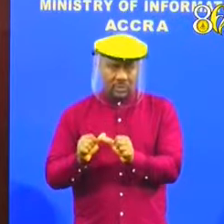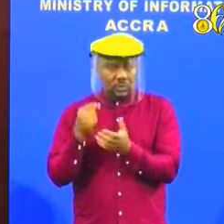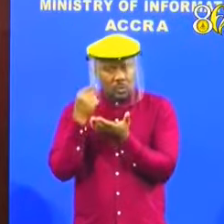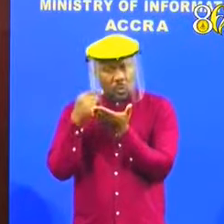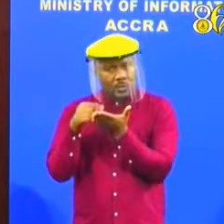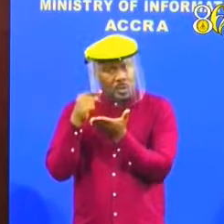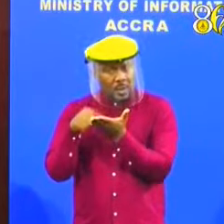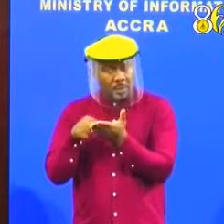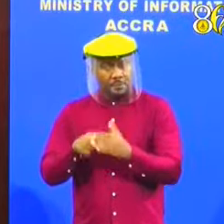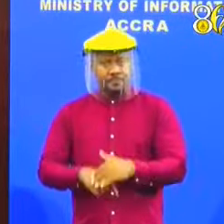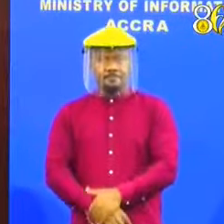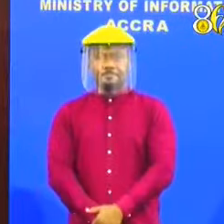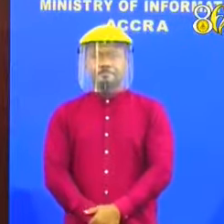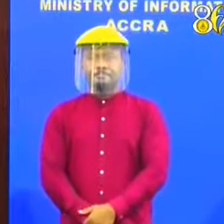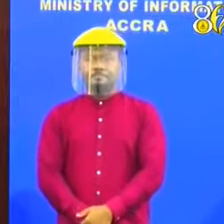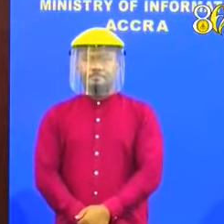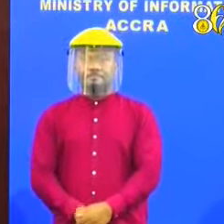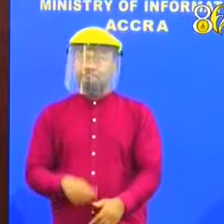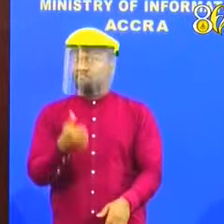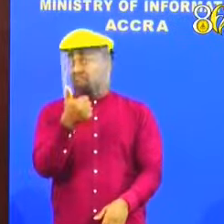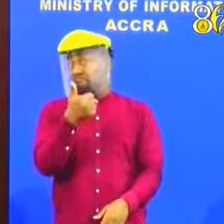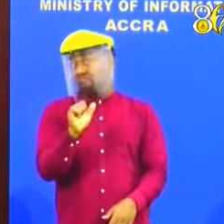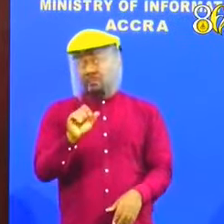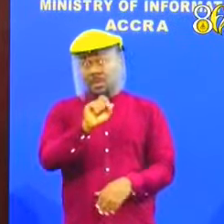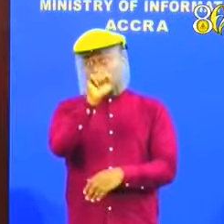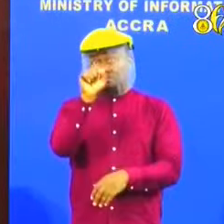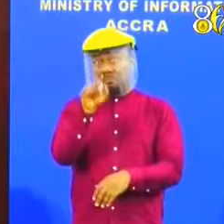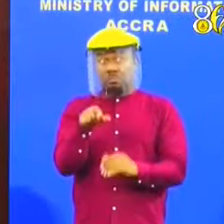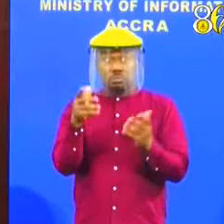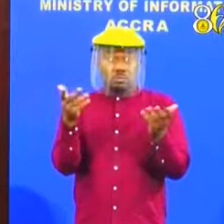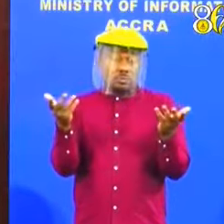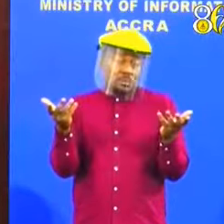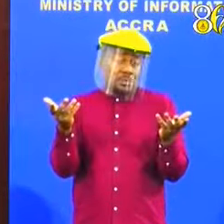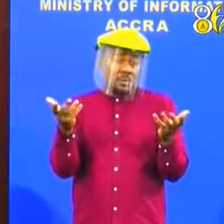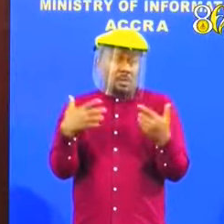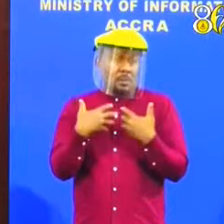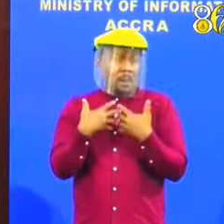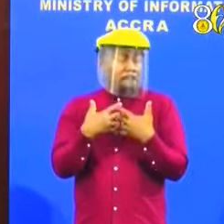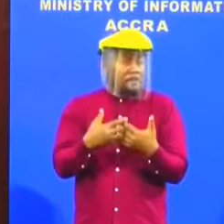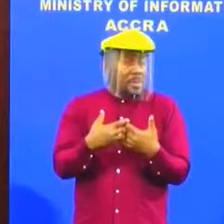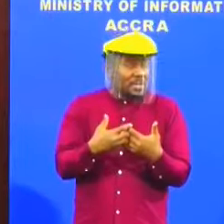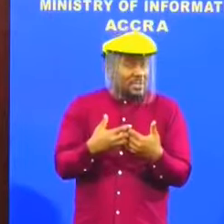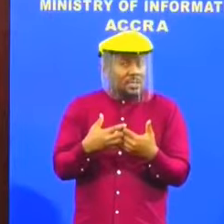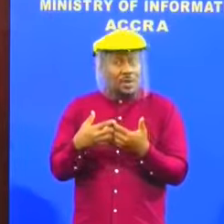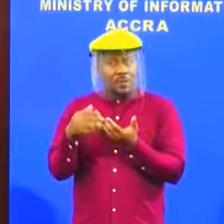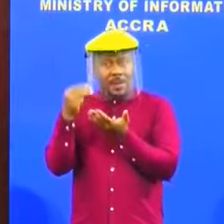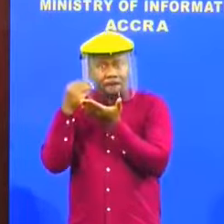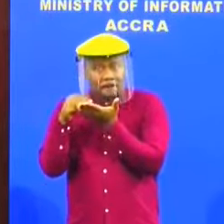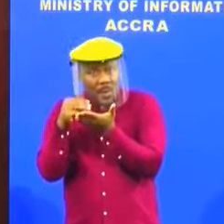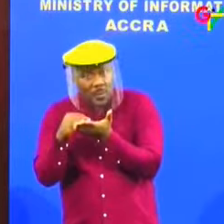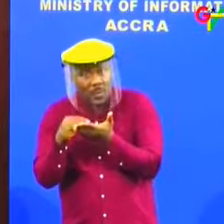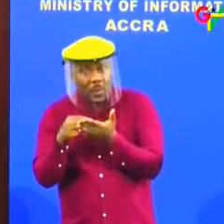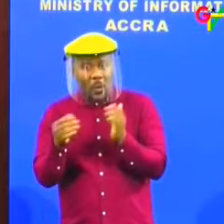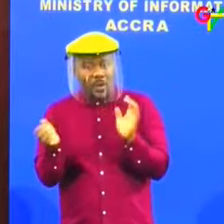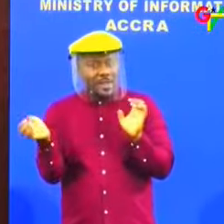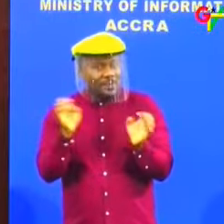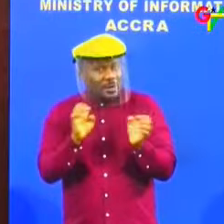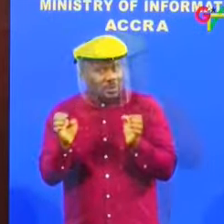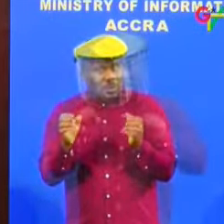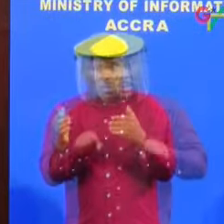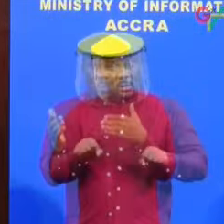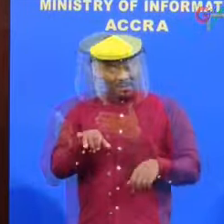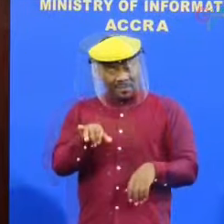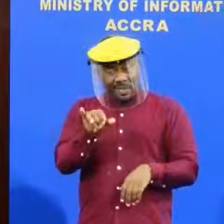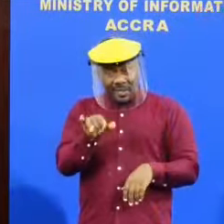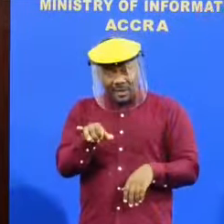And if anybody has any questions after this on the integrity of the device or the monitoring that we do or the evaluation that we did, please,